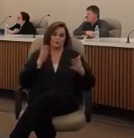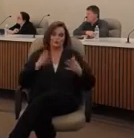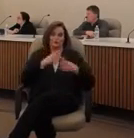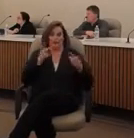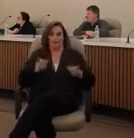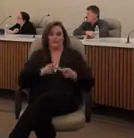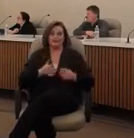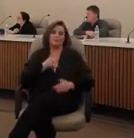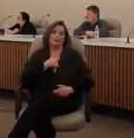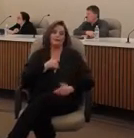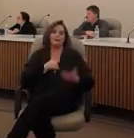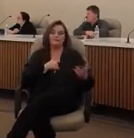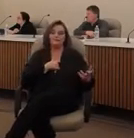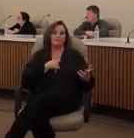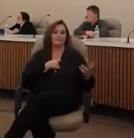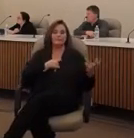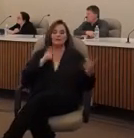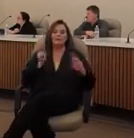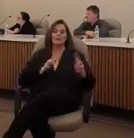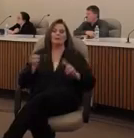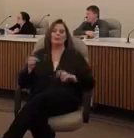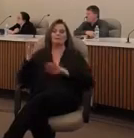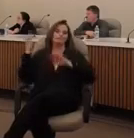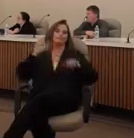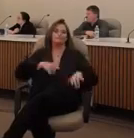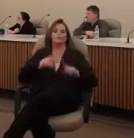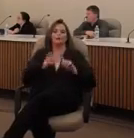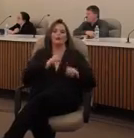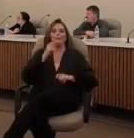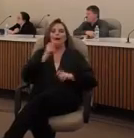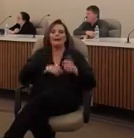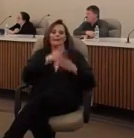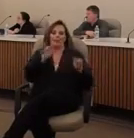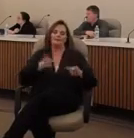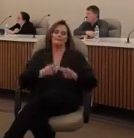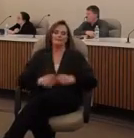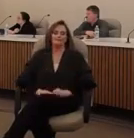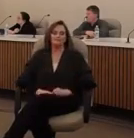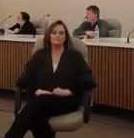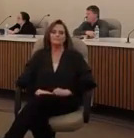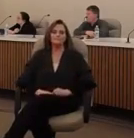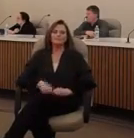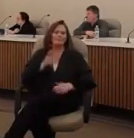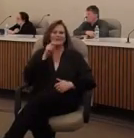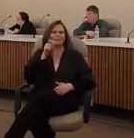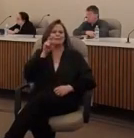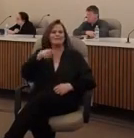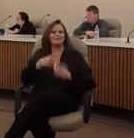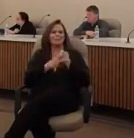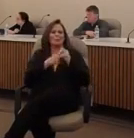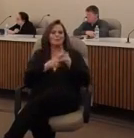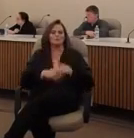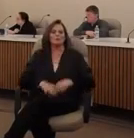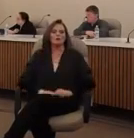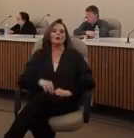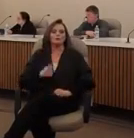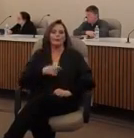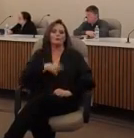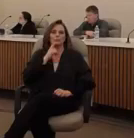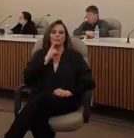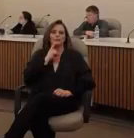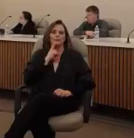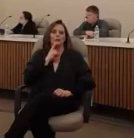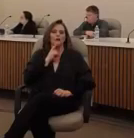a destination for people from anywhere. It does involve vehicle storage. So that aspect of that is a significant reduction